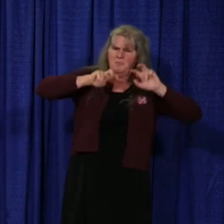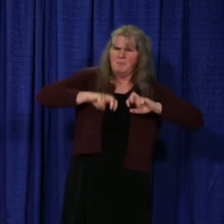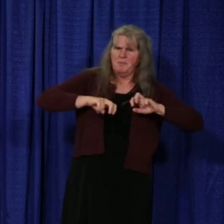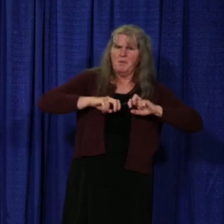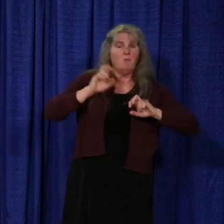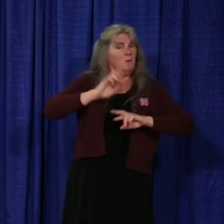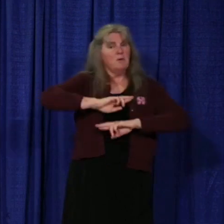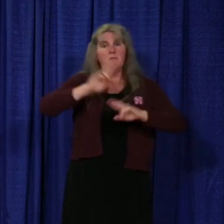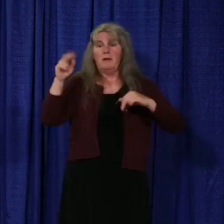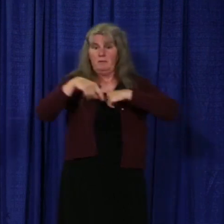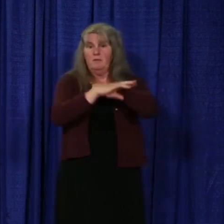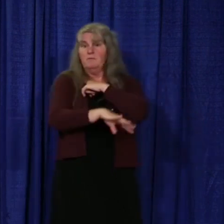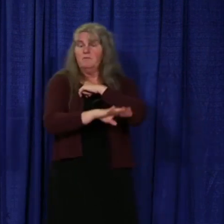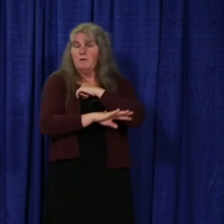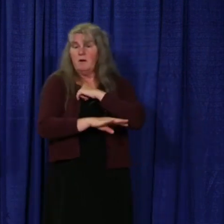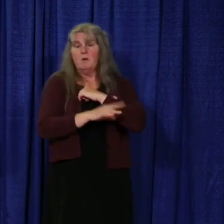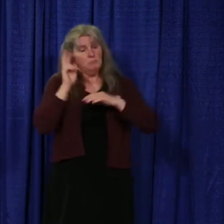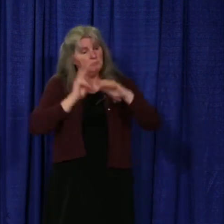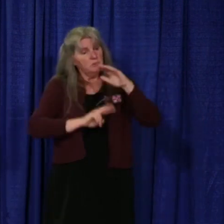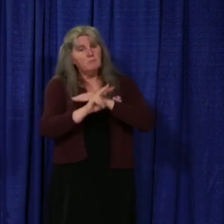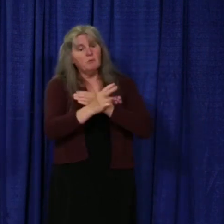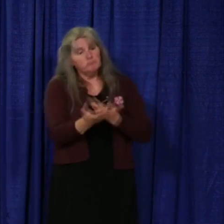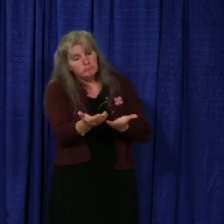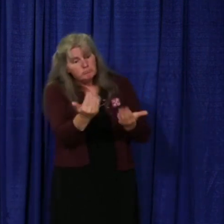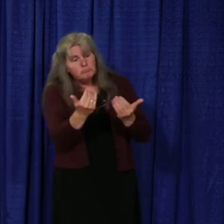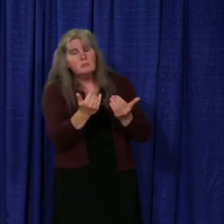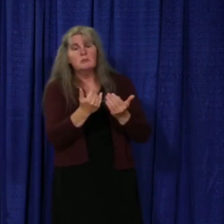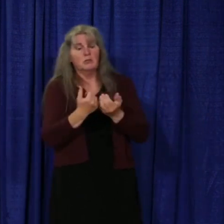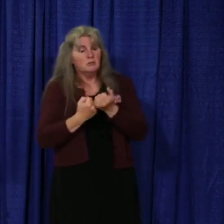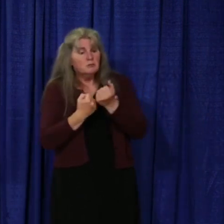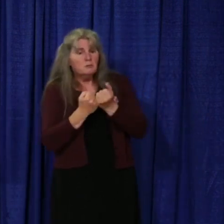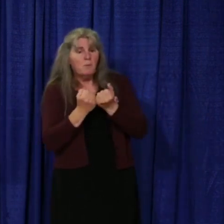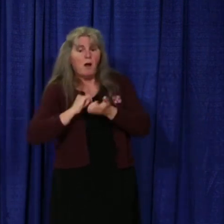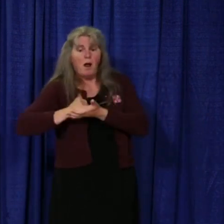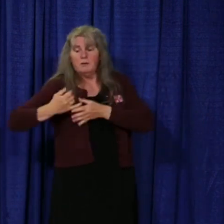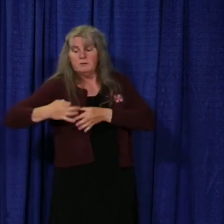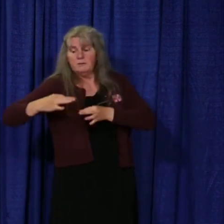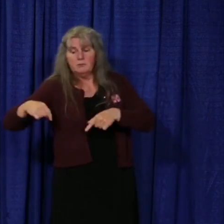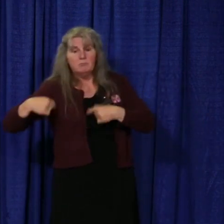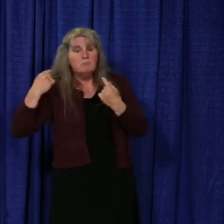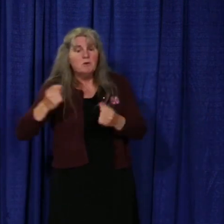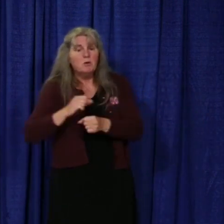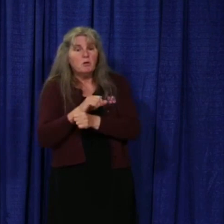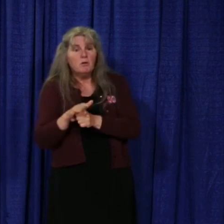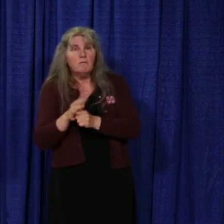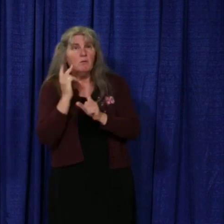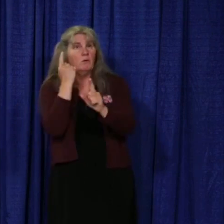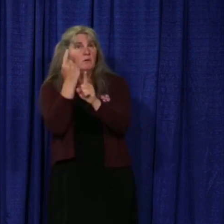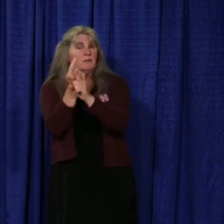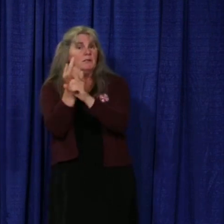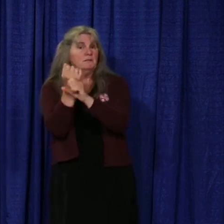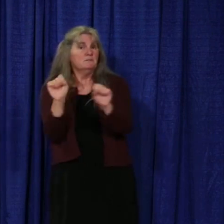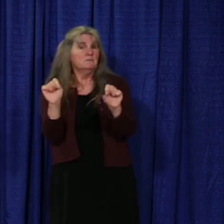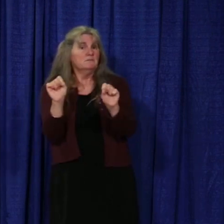for the fall, and we're look forward to defending our decisions to keep Yukoners safe.